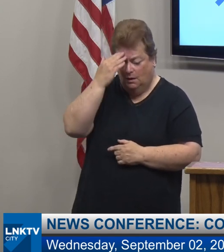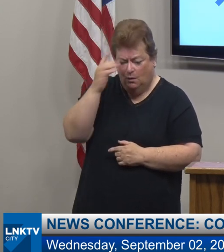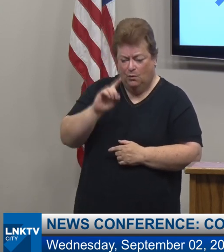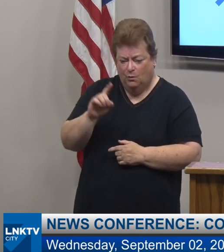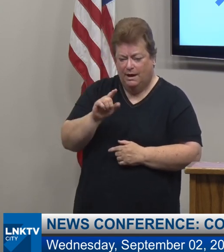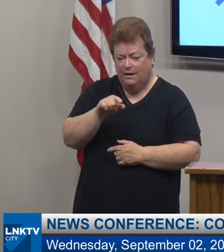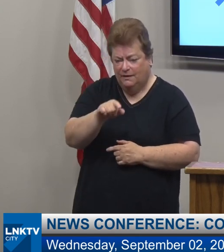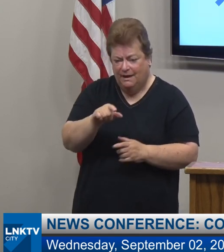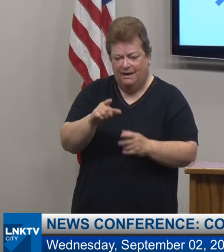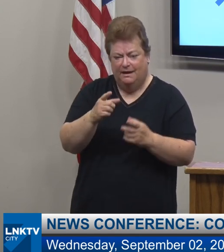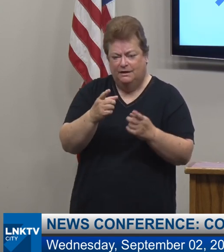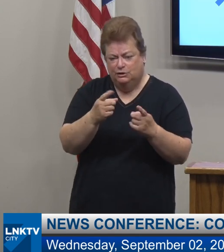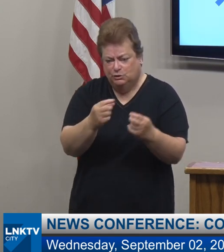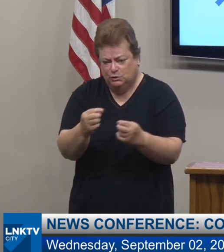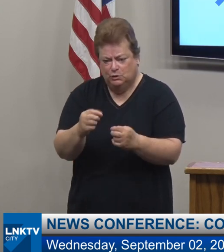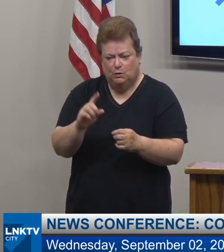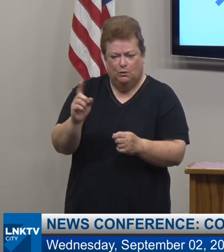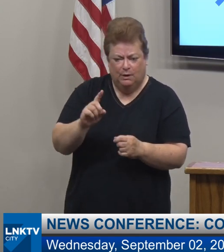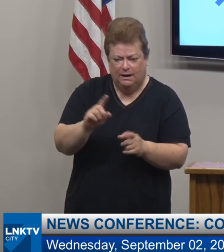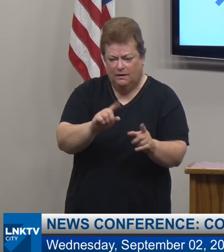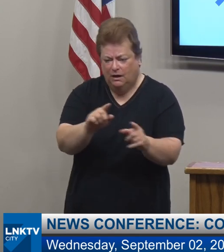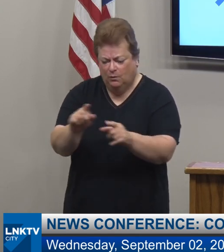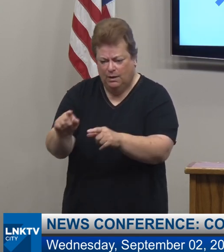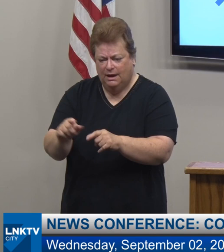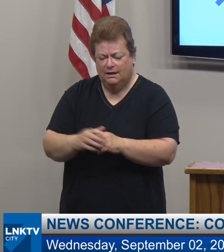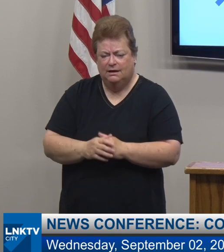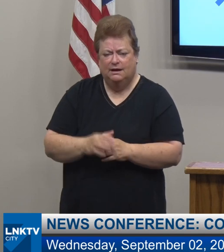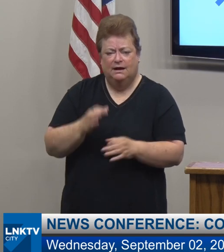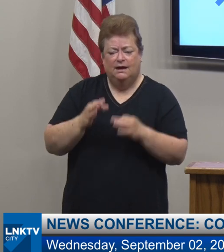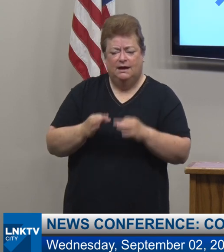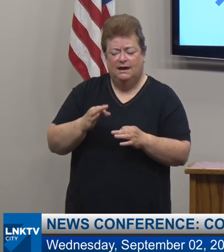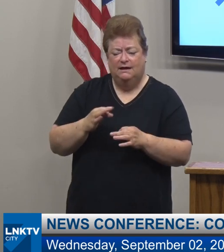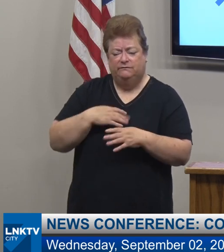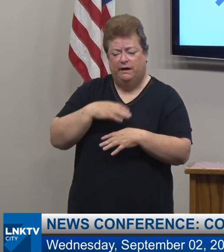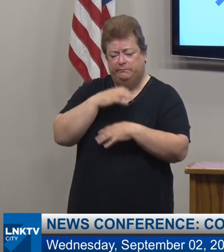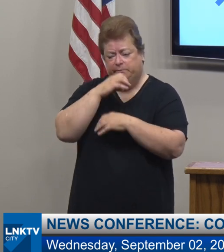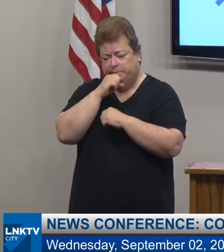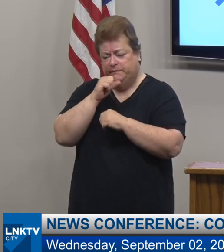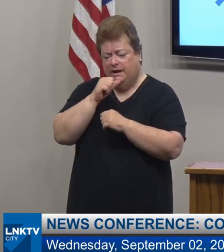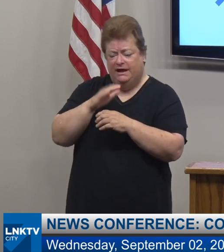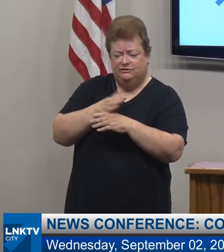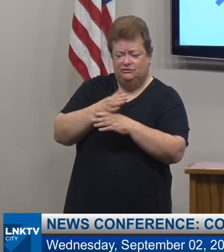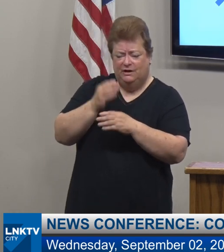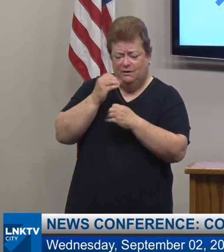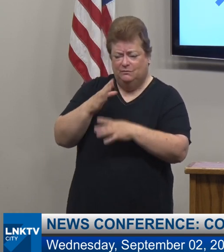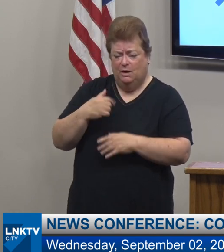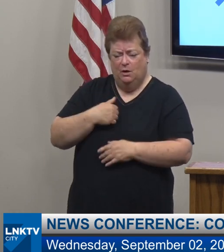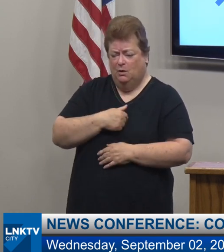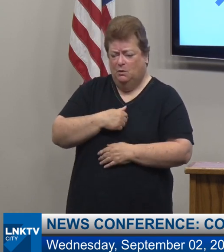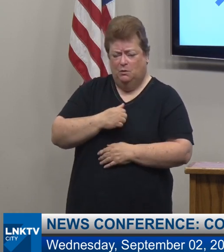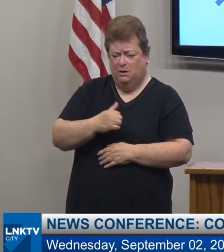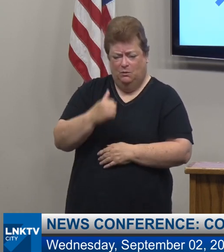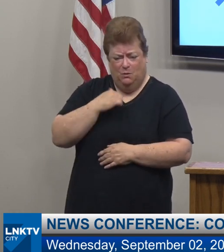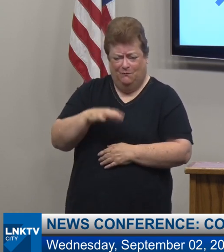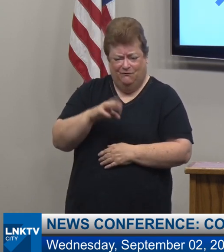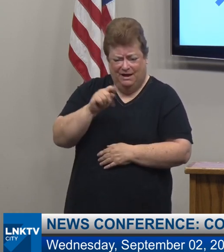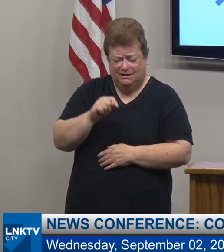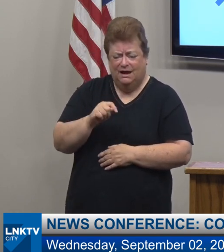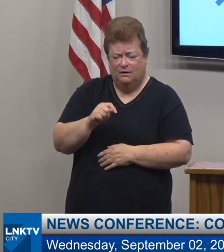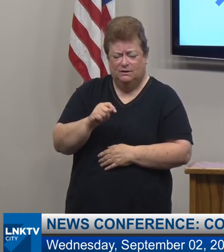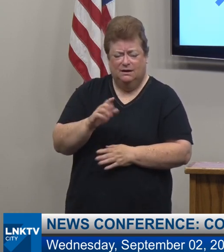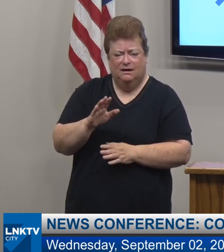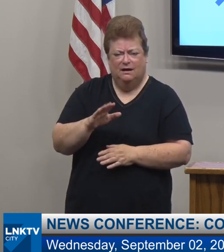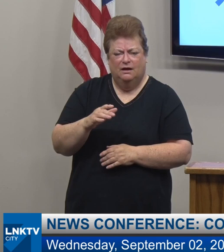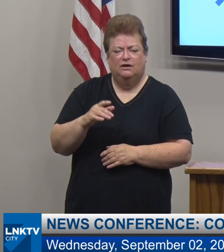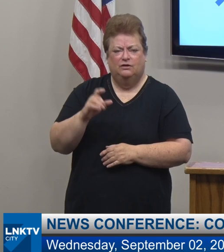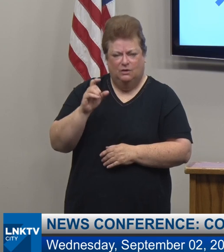were doing, because I think people think if they don't share information, we're not gonna know. But these cases don't, you have